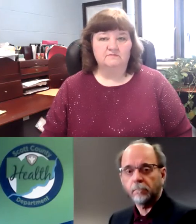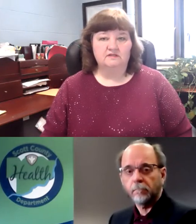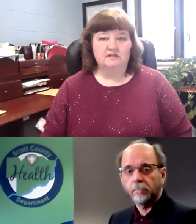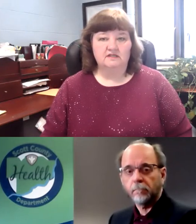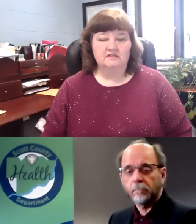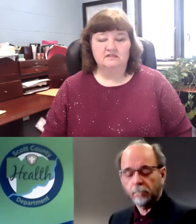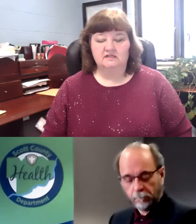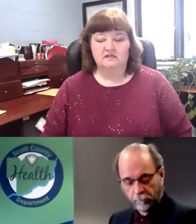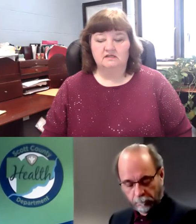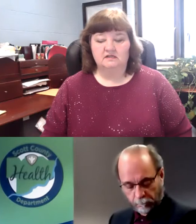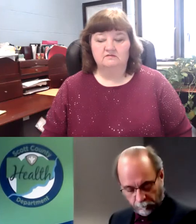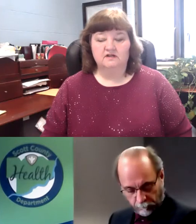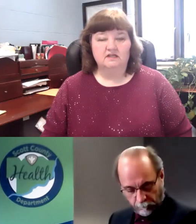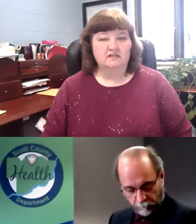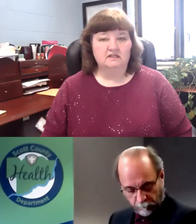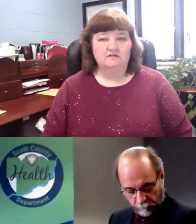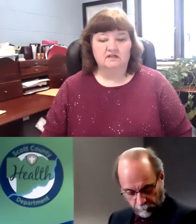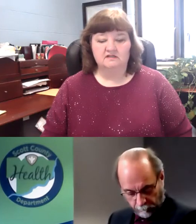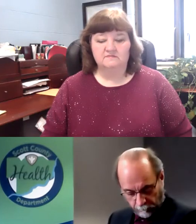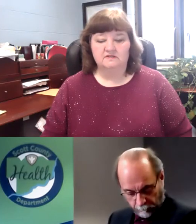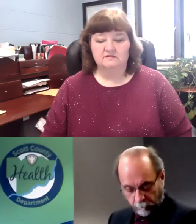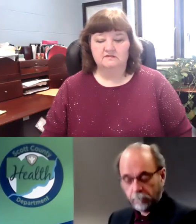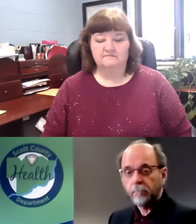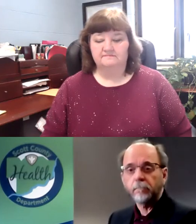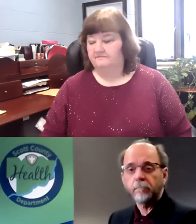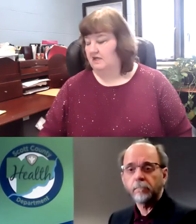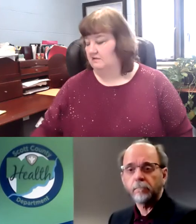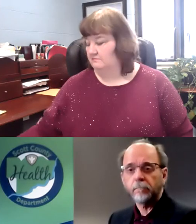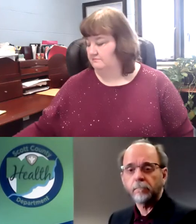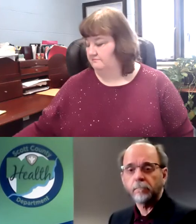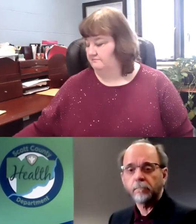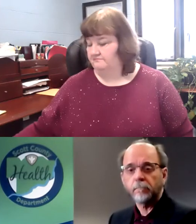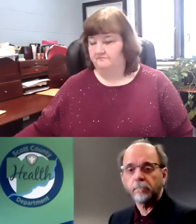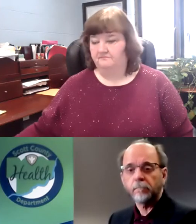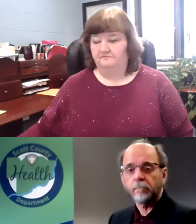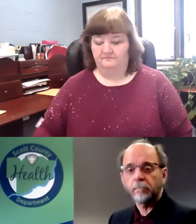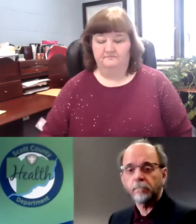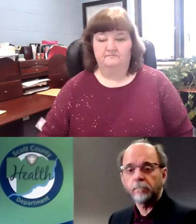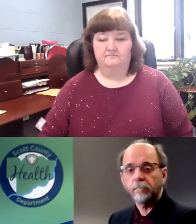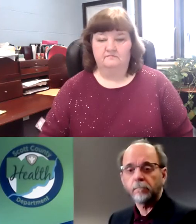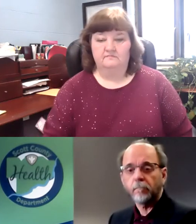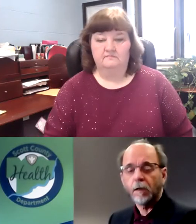currently hospitalized in Rock Island County Hospital. Thank you.